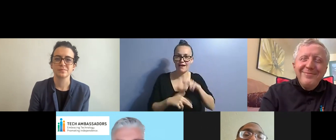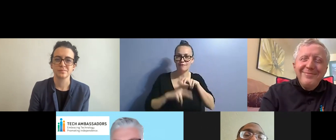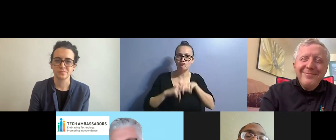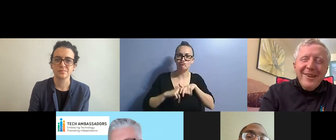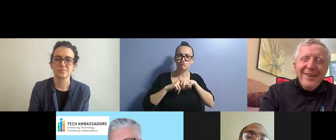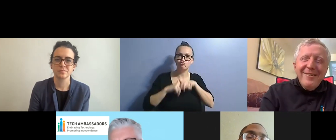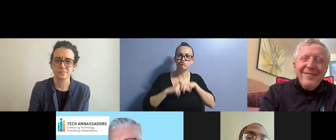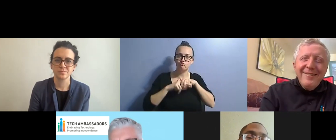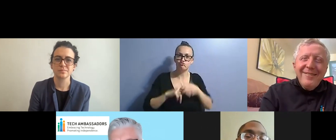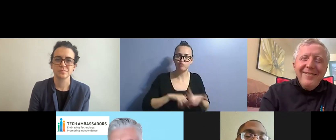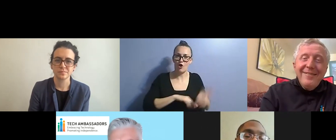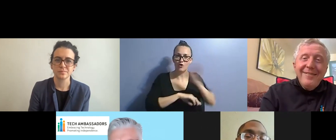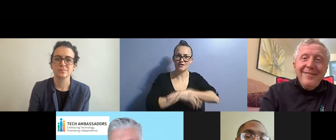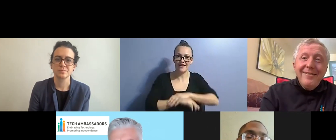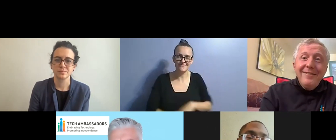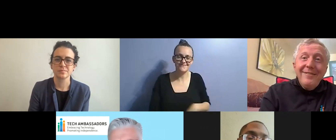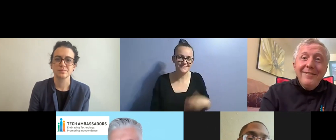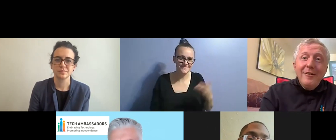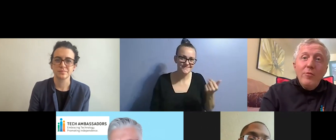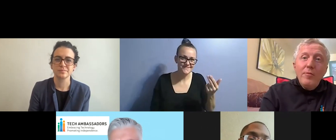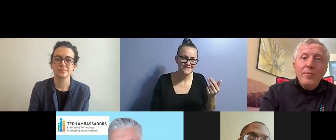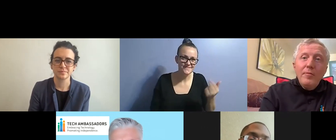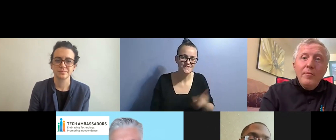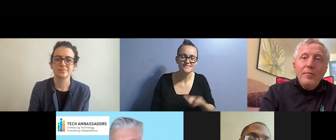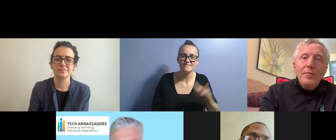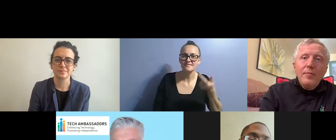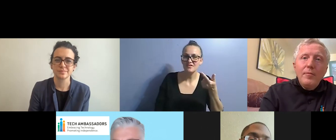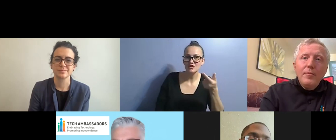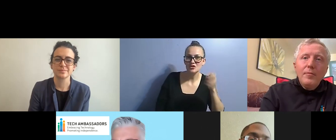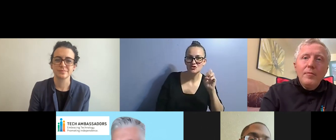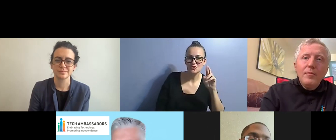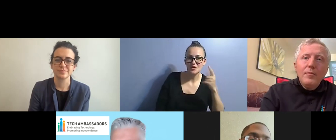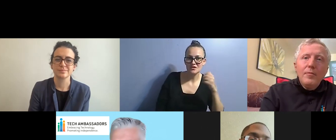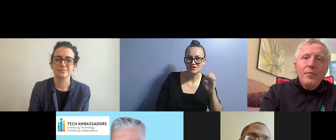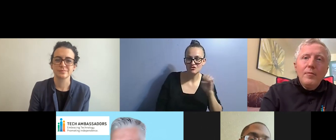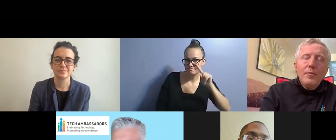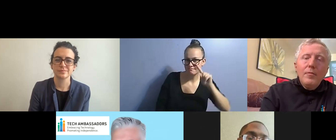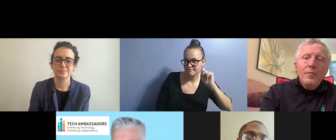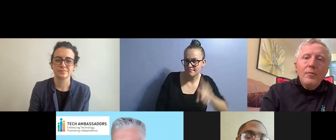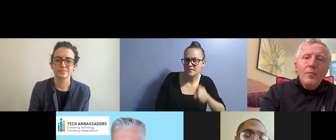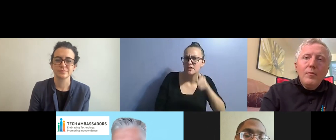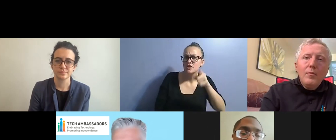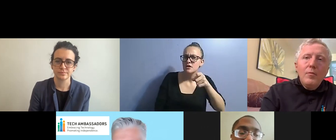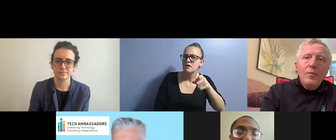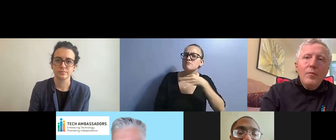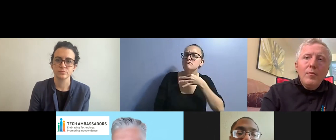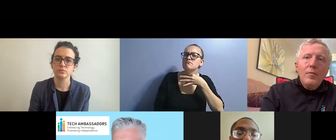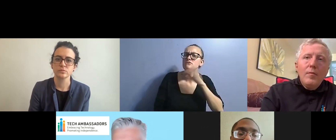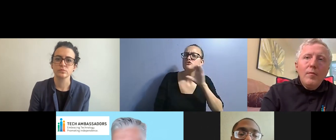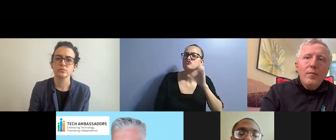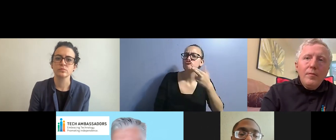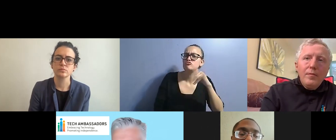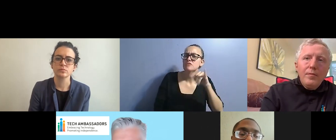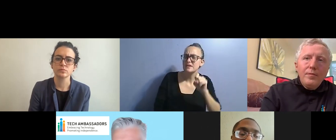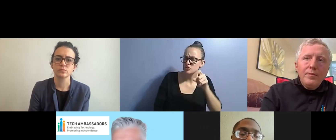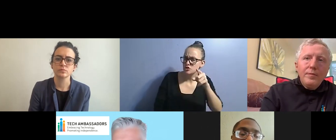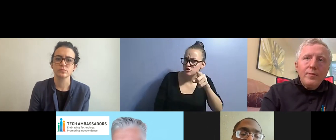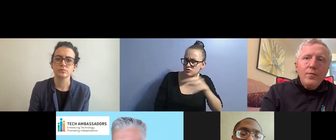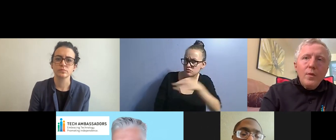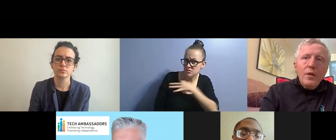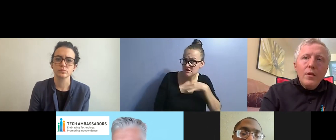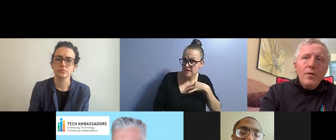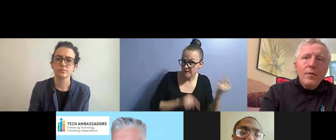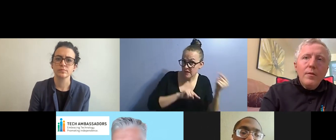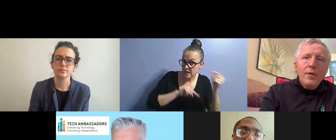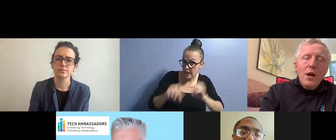So here's a question for you, Chris. Do you have any staff that comes by on a regular basis for you, or are